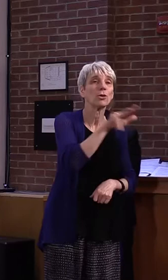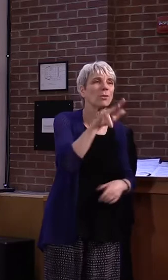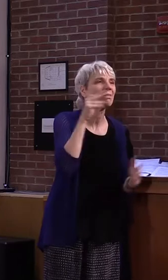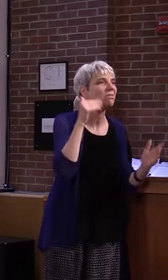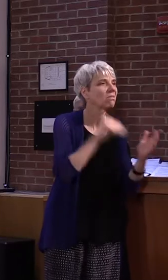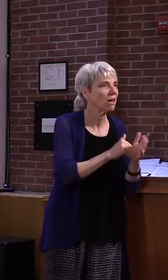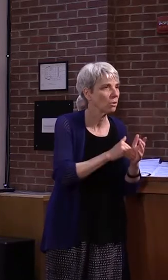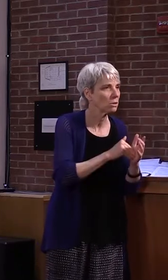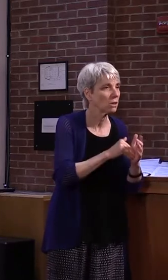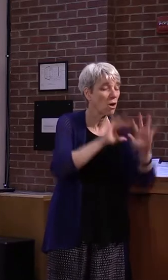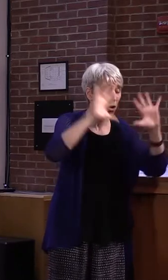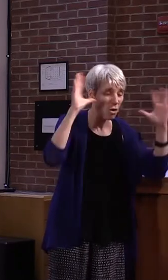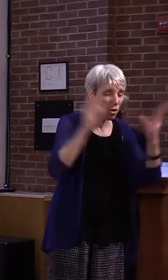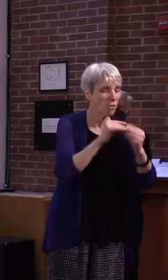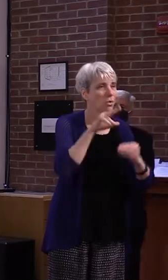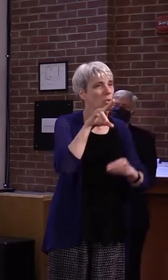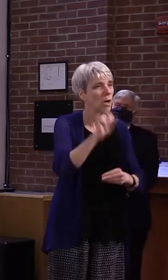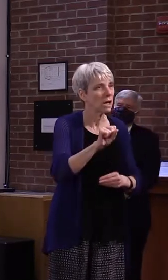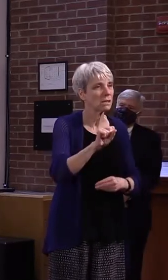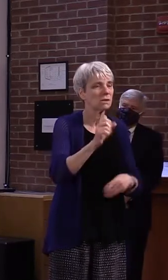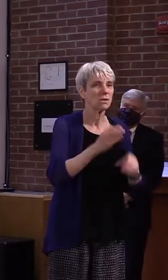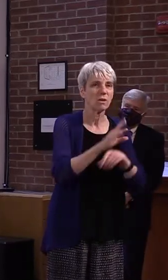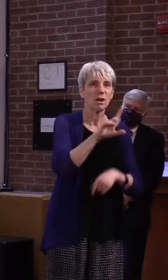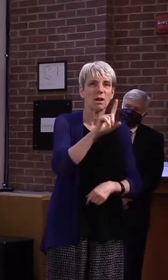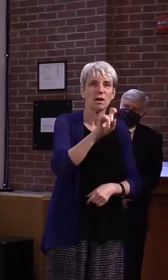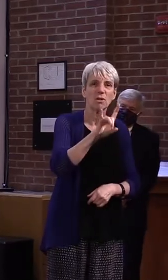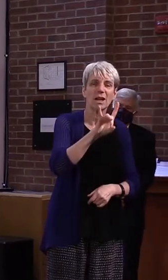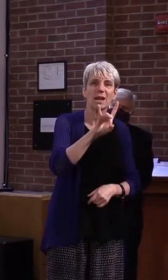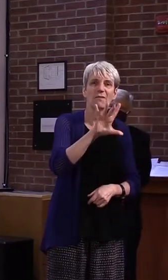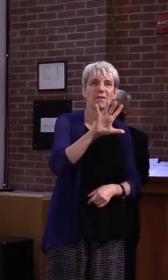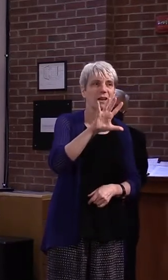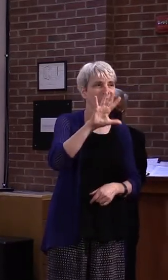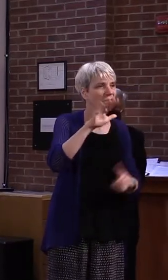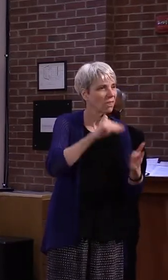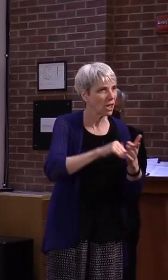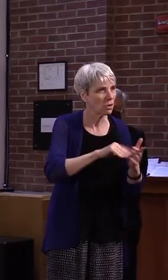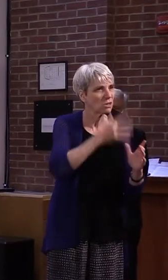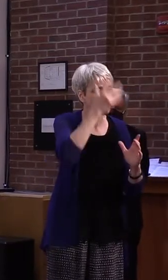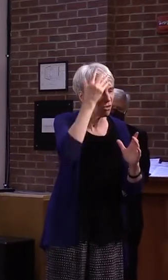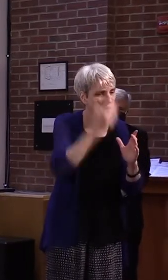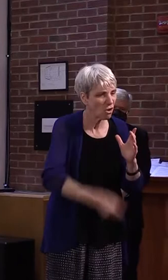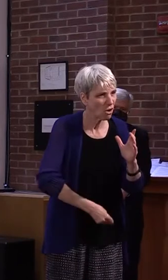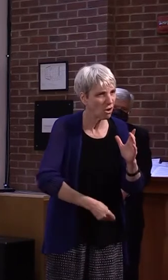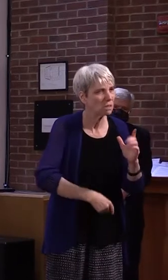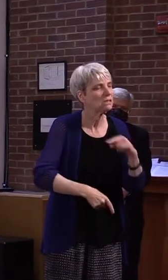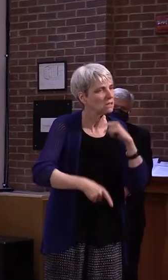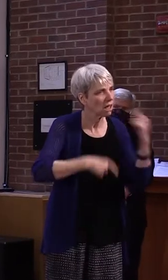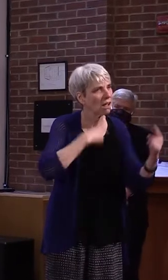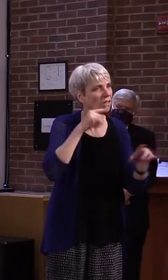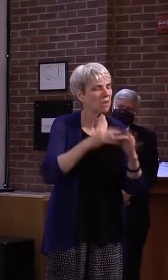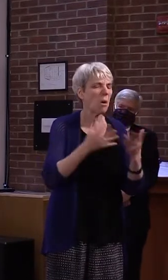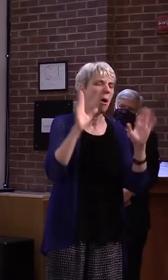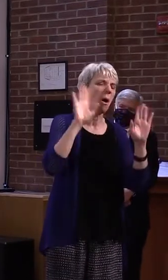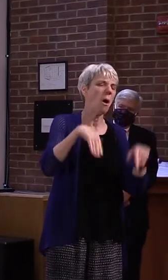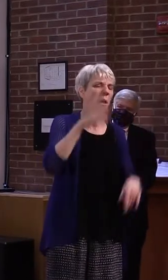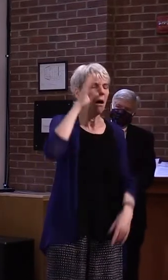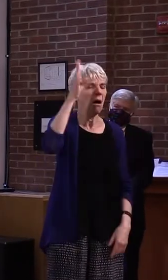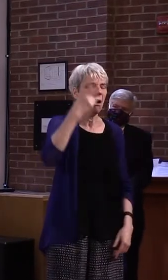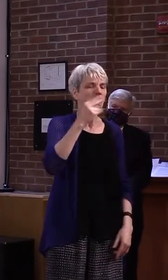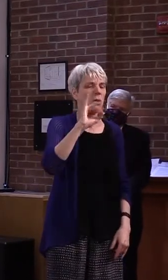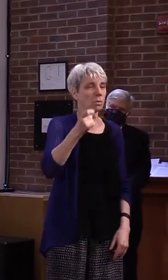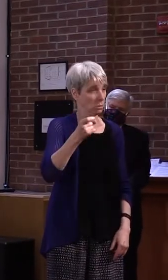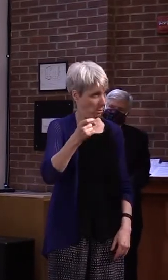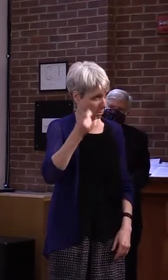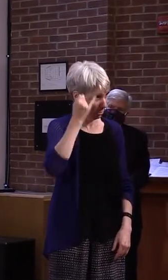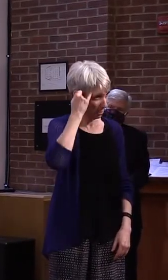the 185,000 across the United States. Tell that to them. And then think about if we hadn't taken all the measures,